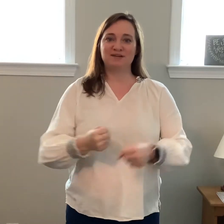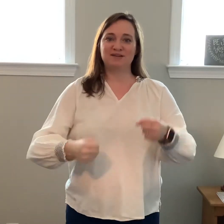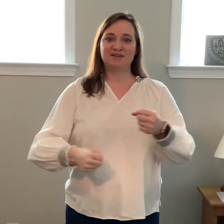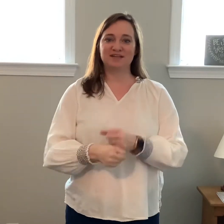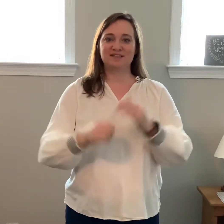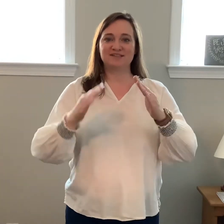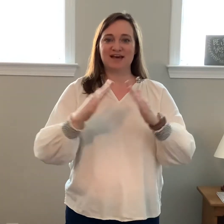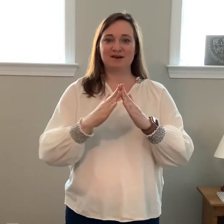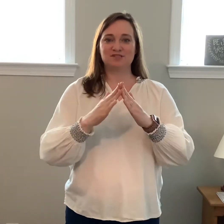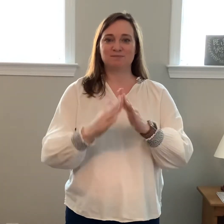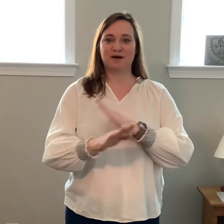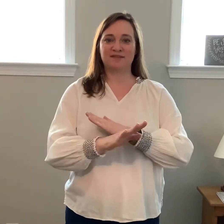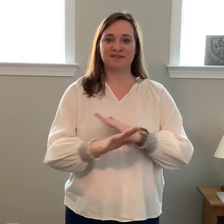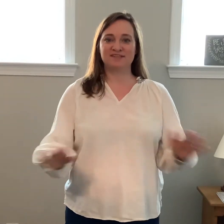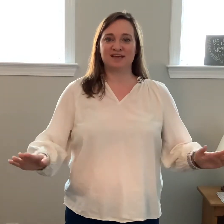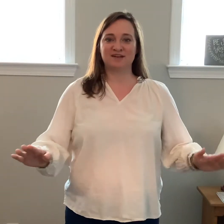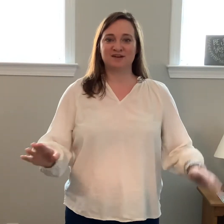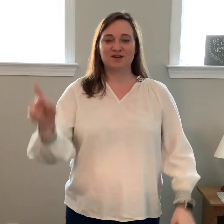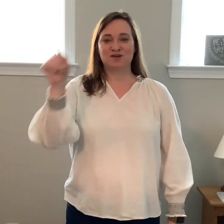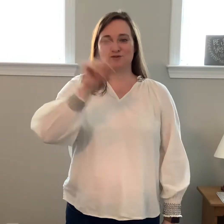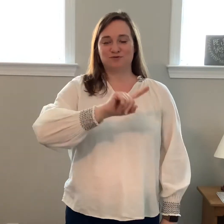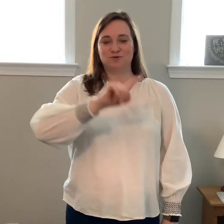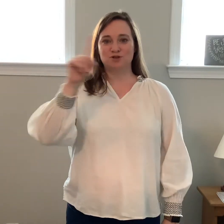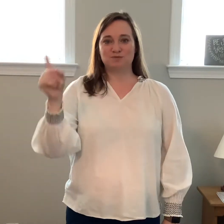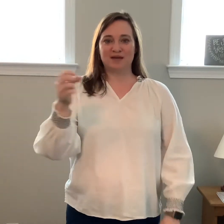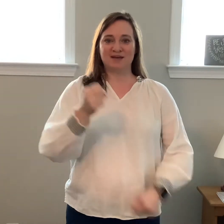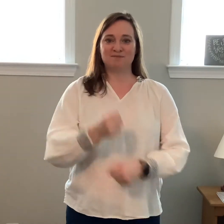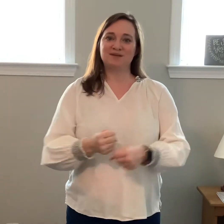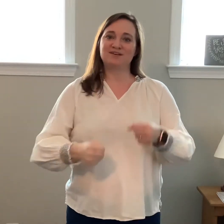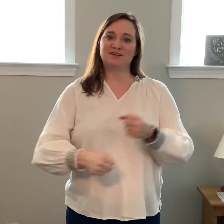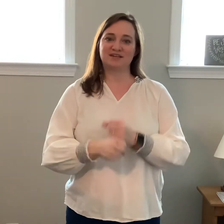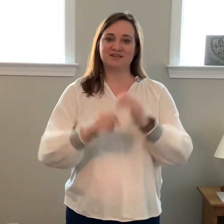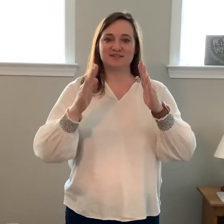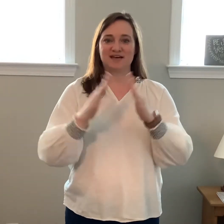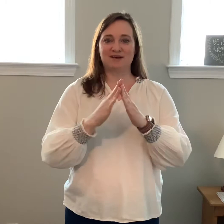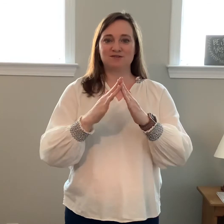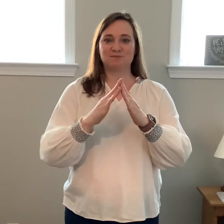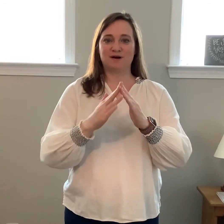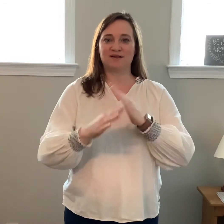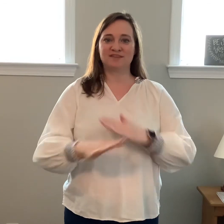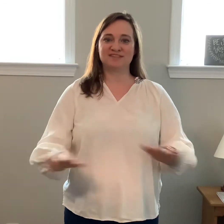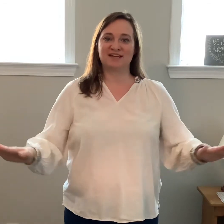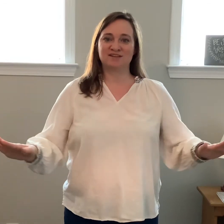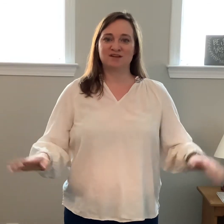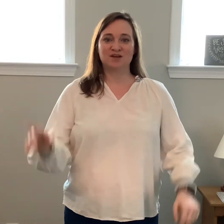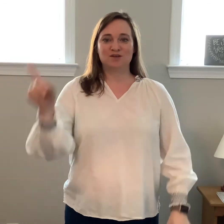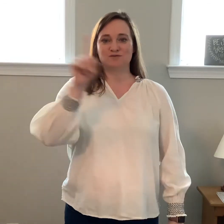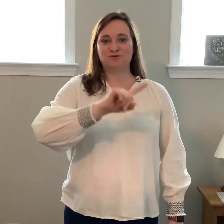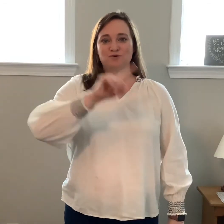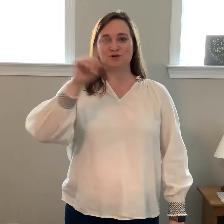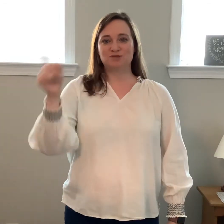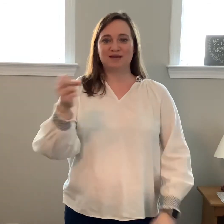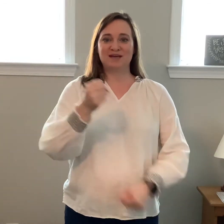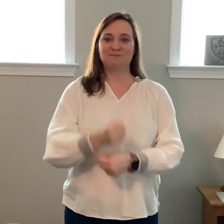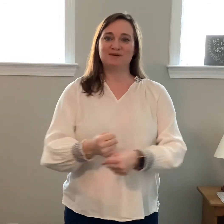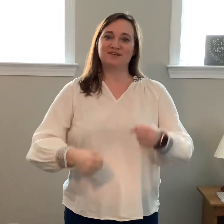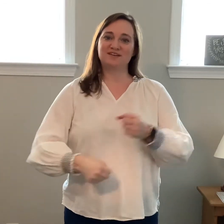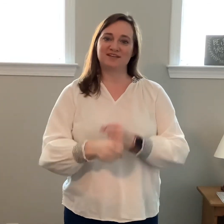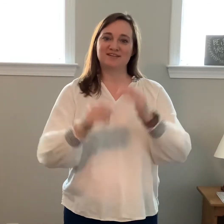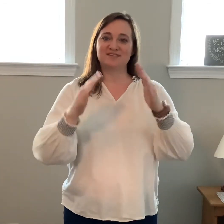built his house upon the sand. The foolish man built his house upon the sand. The foolish man built his